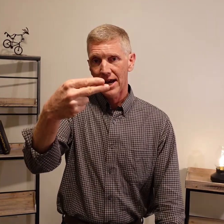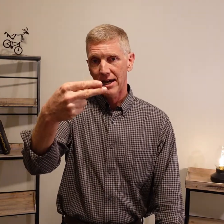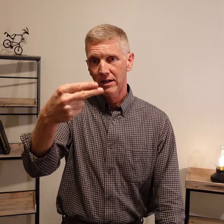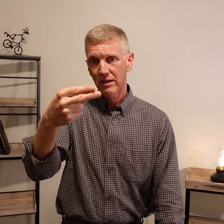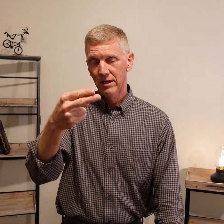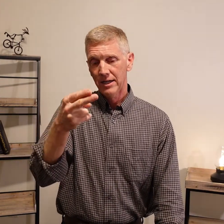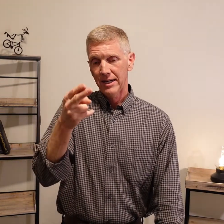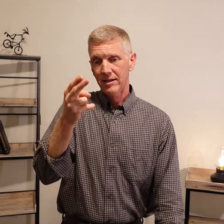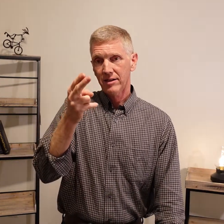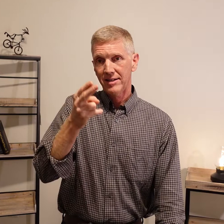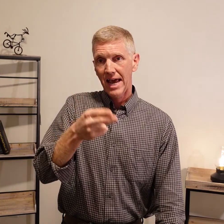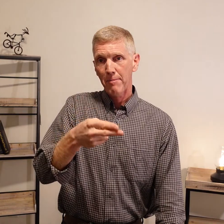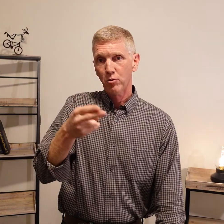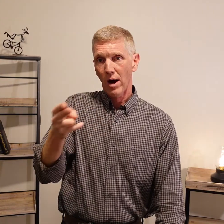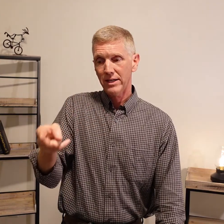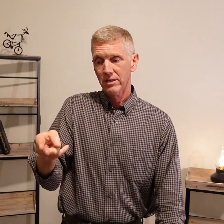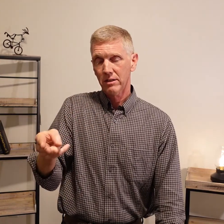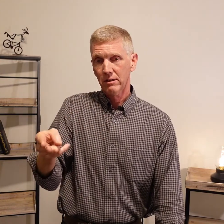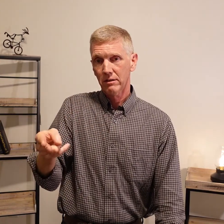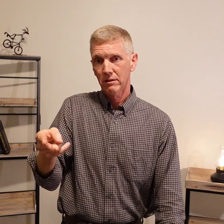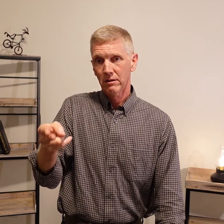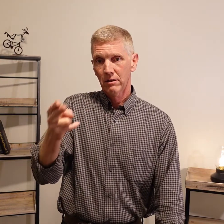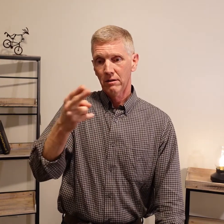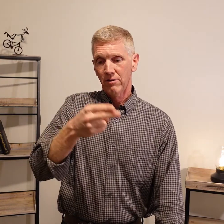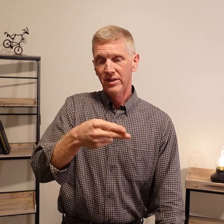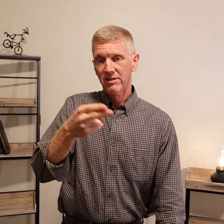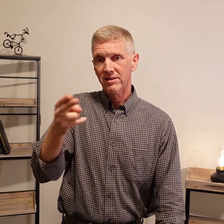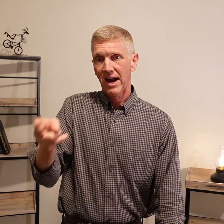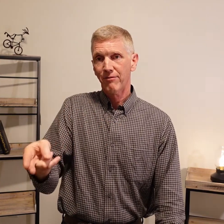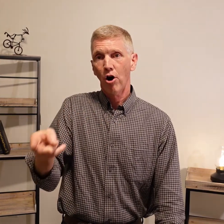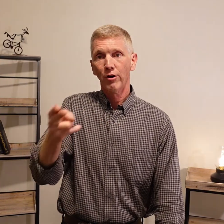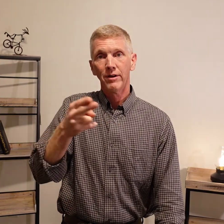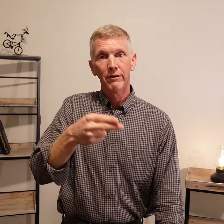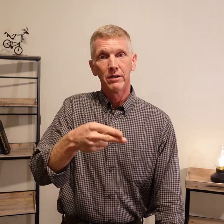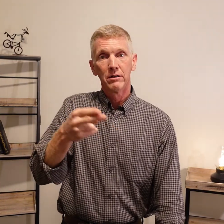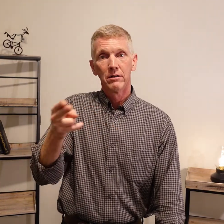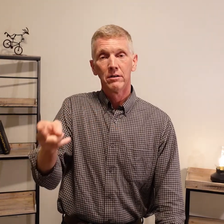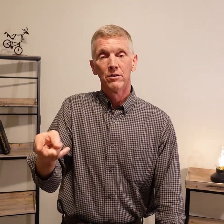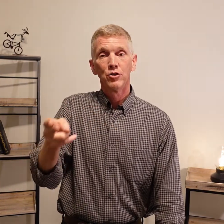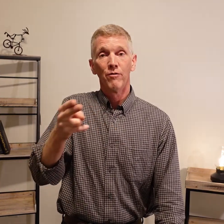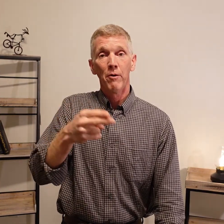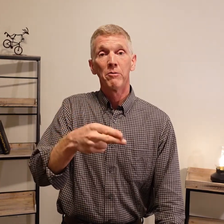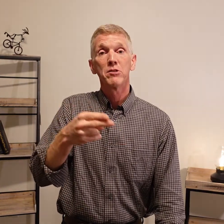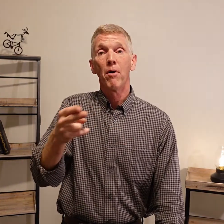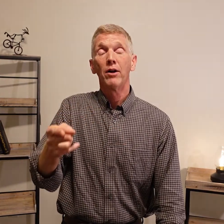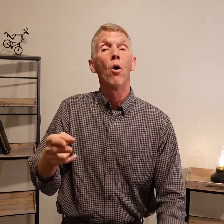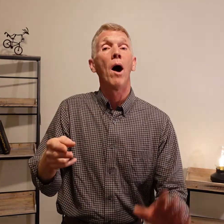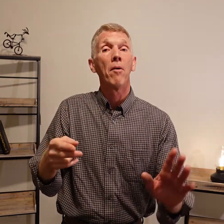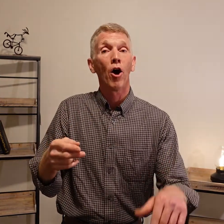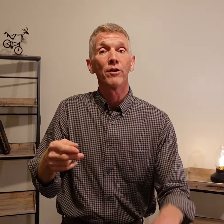hand, it's going to tap twice. This is the sign for hard of hearing. So if they were to respond, oh, I'm hard of